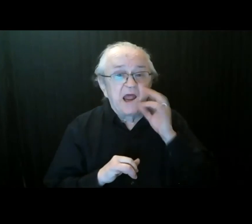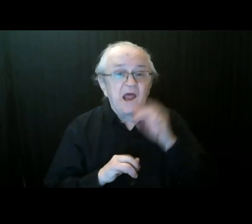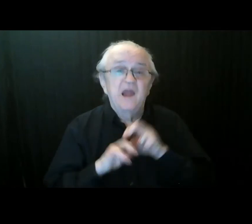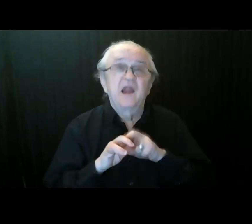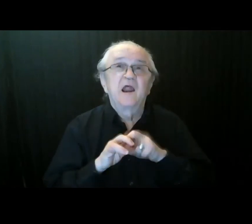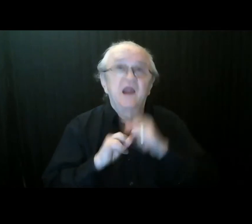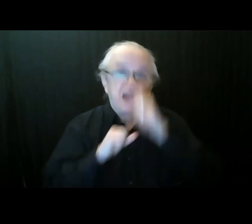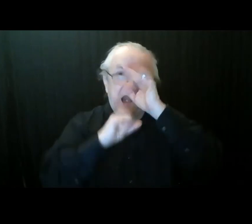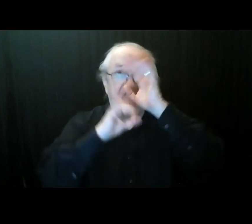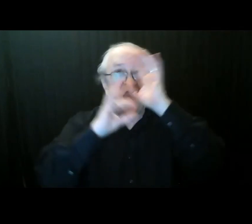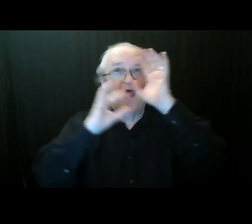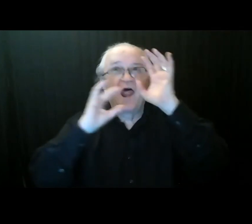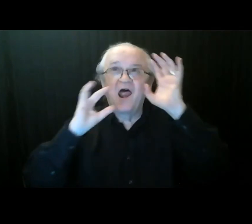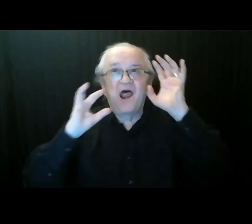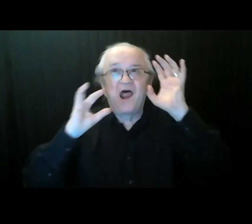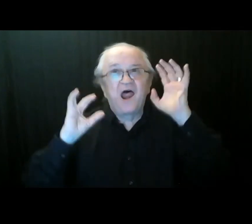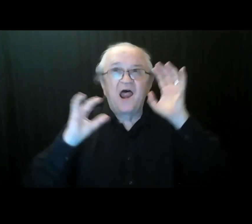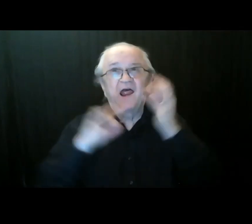eating birds.